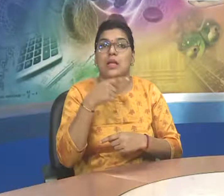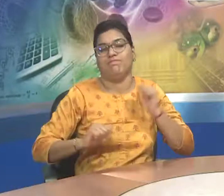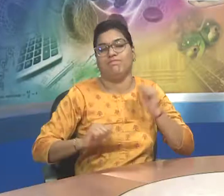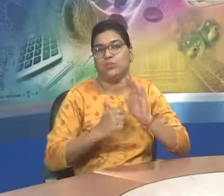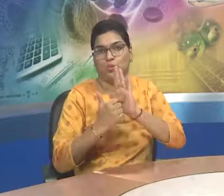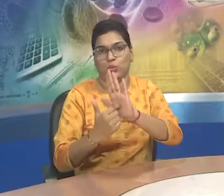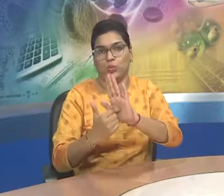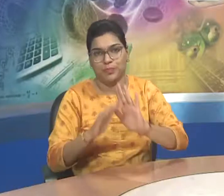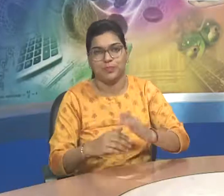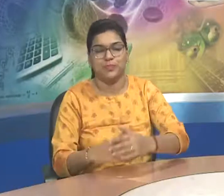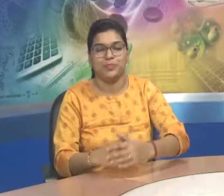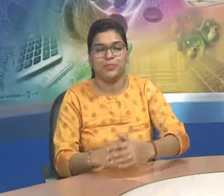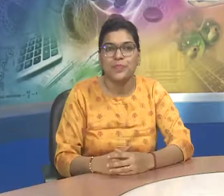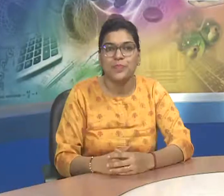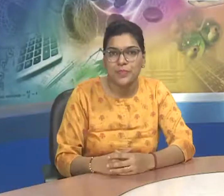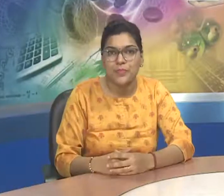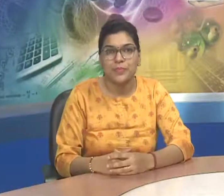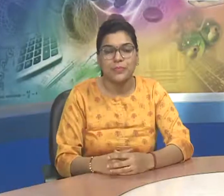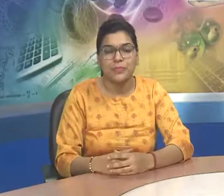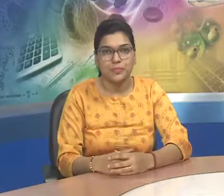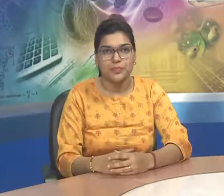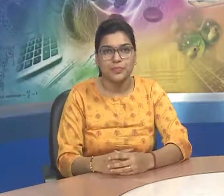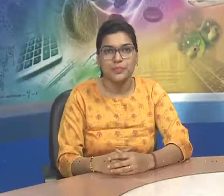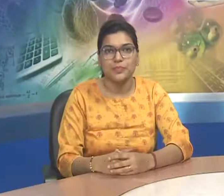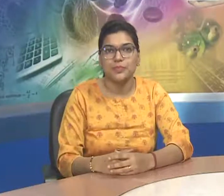about HIV or AIDS.